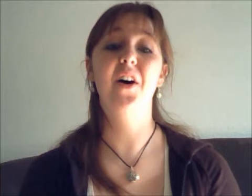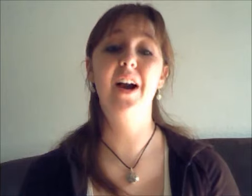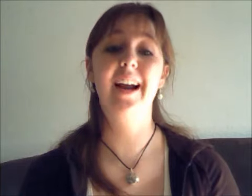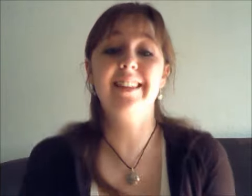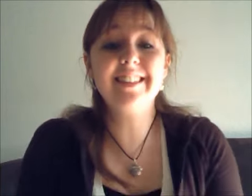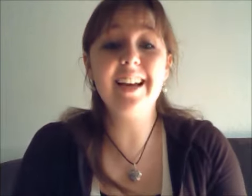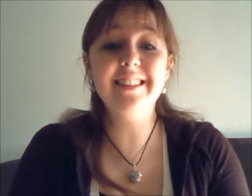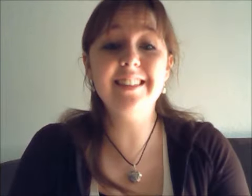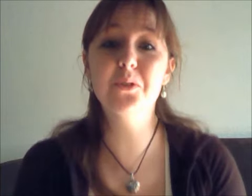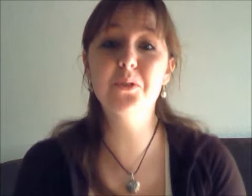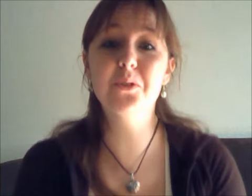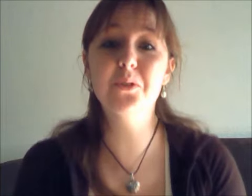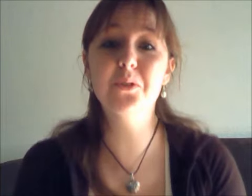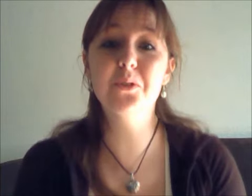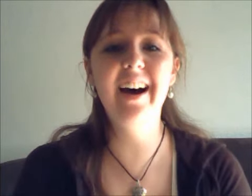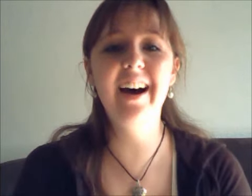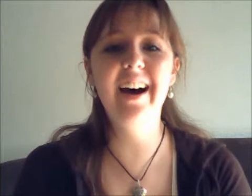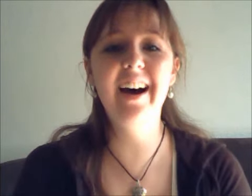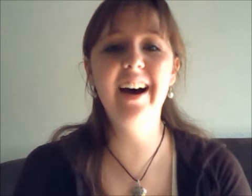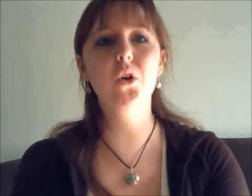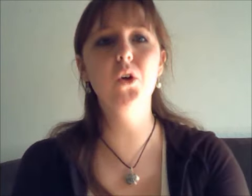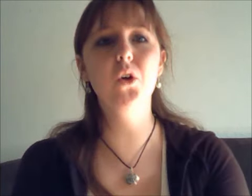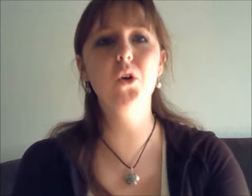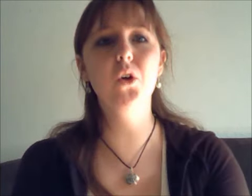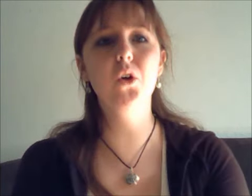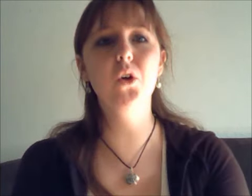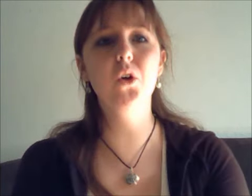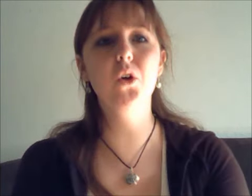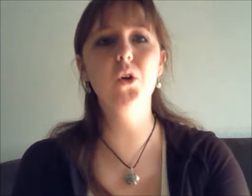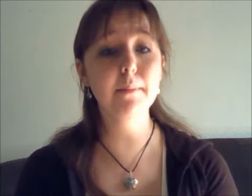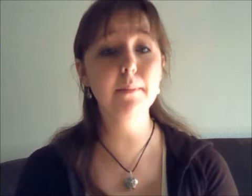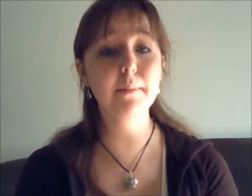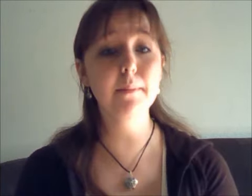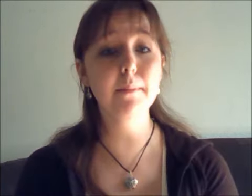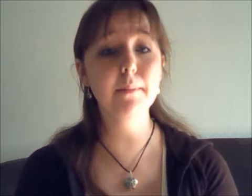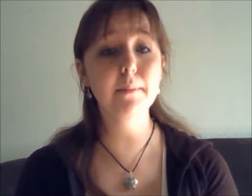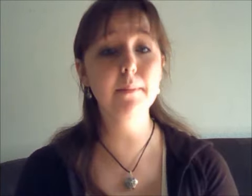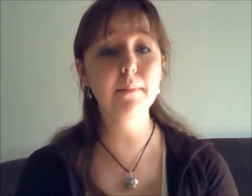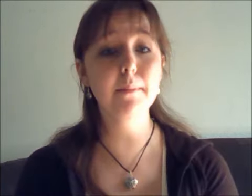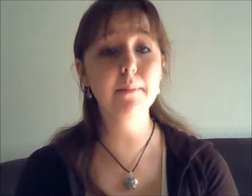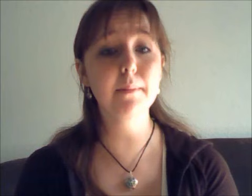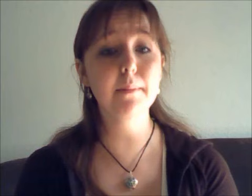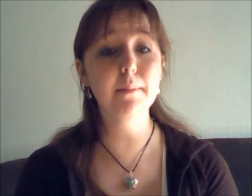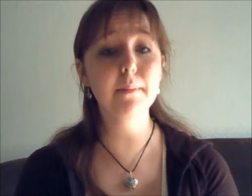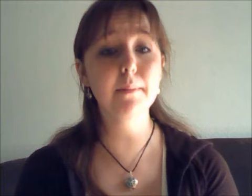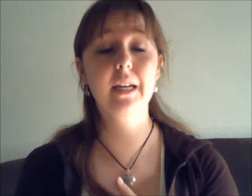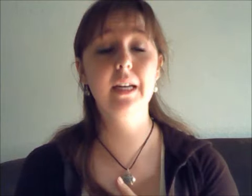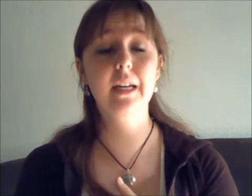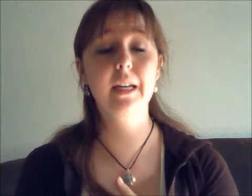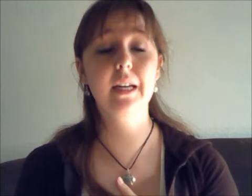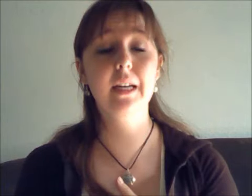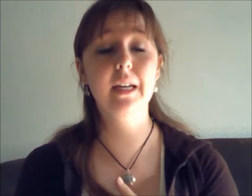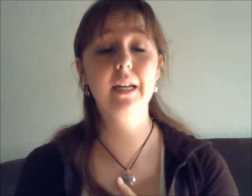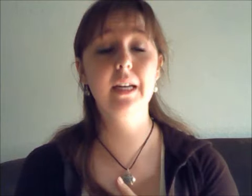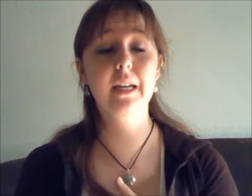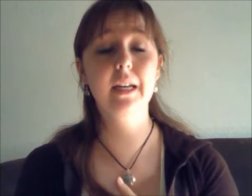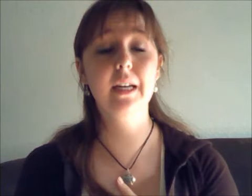Alright, thanks guys, this was fun. If you have any comments or questions or concerns, please comment on